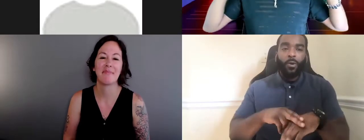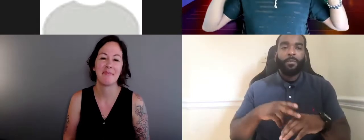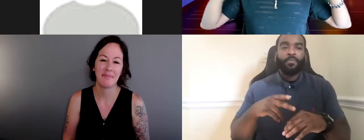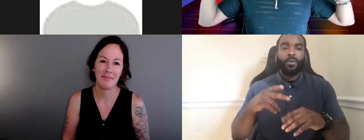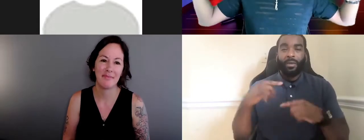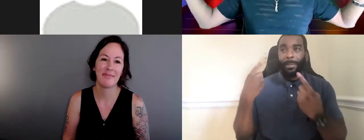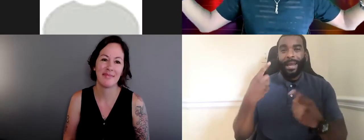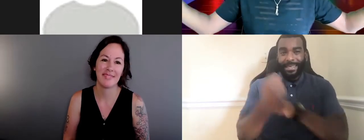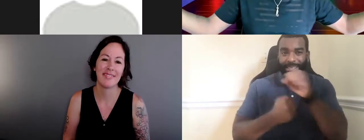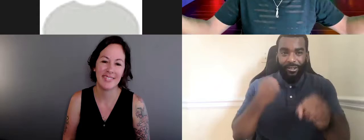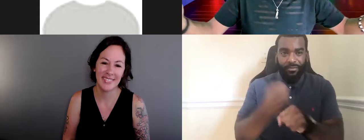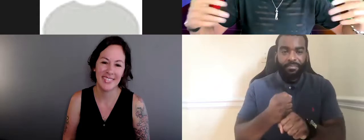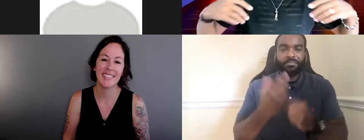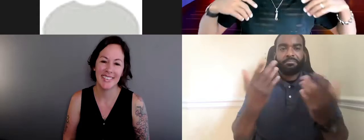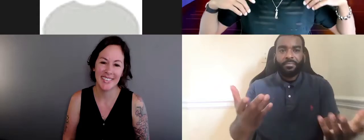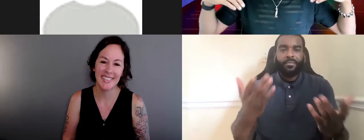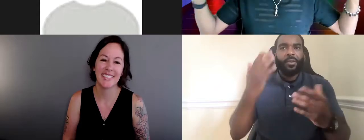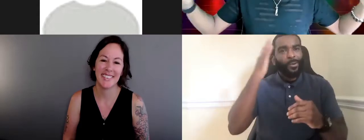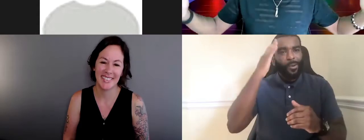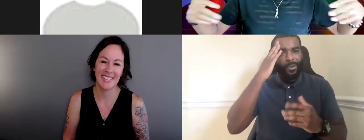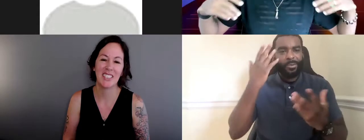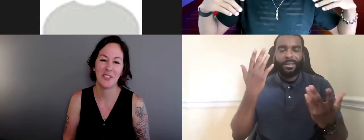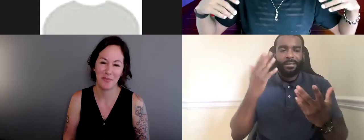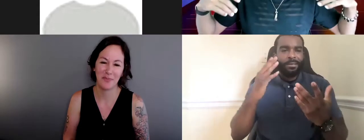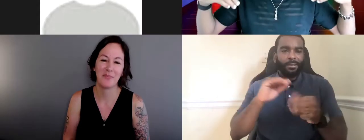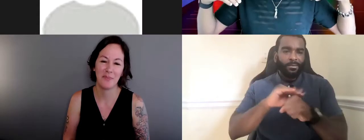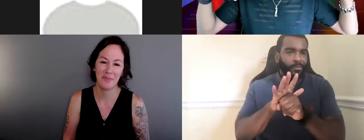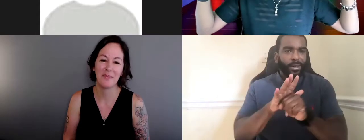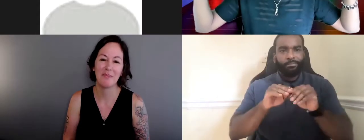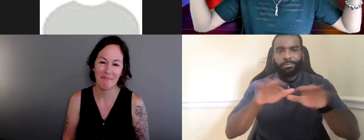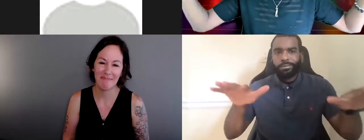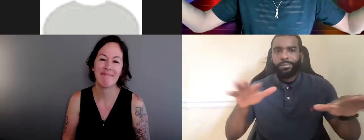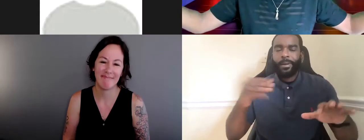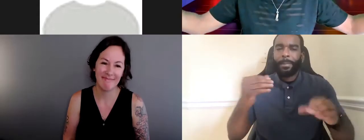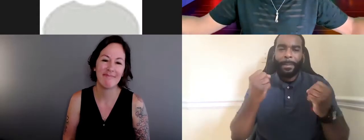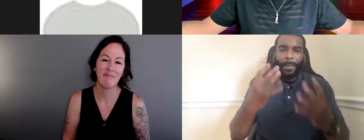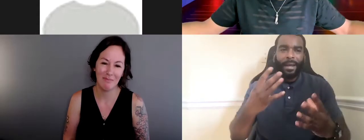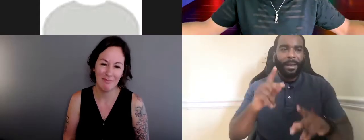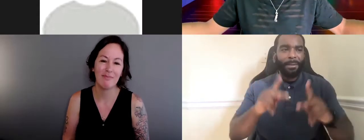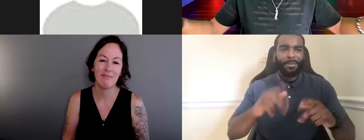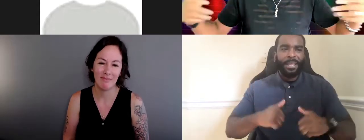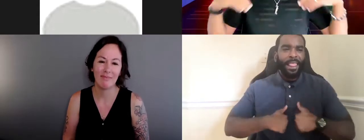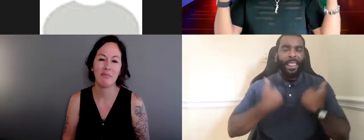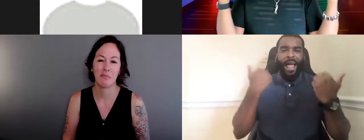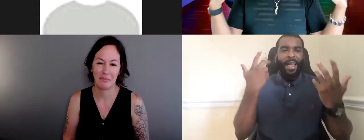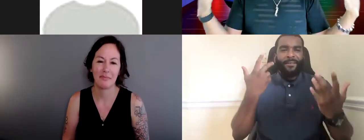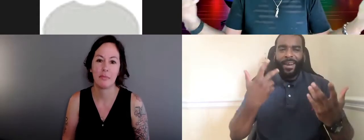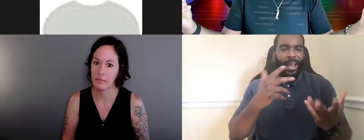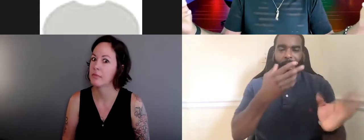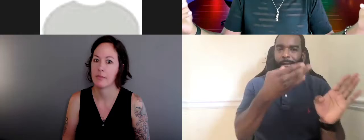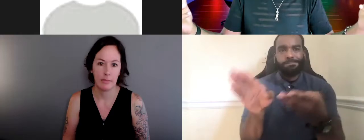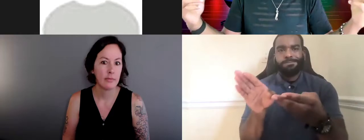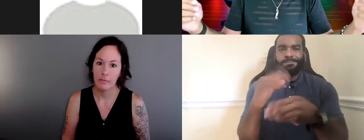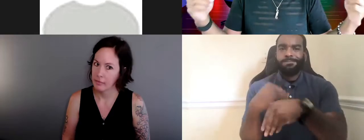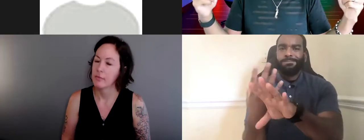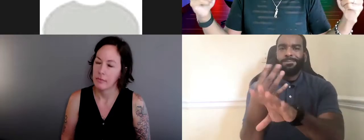year, there has been the pandemic, and so many people's lives went on Zoom, and